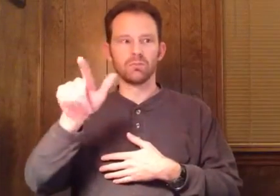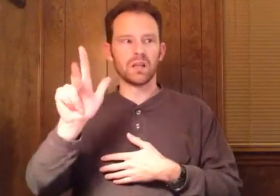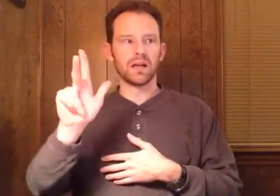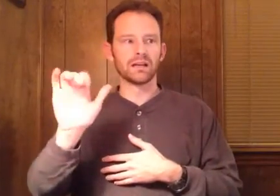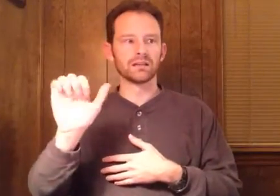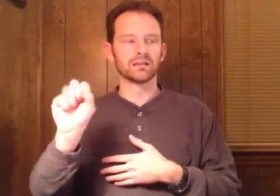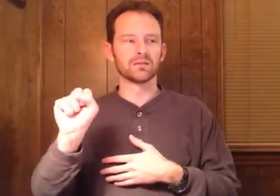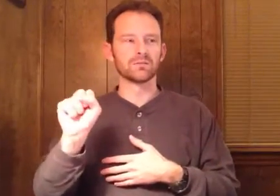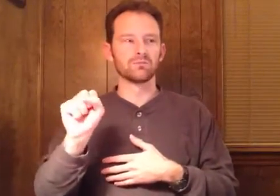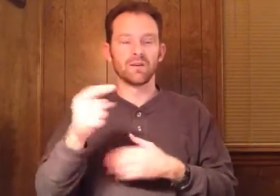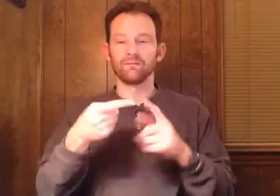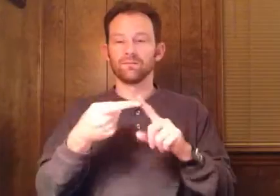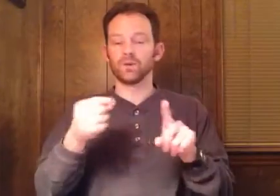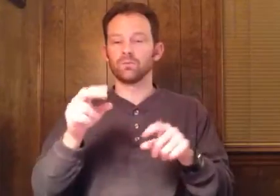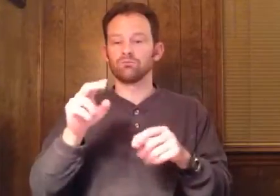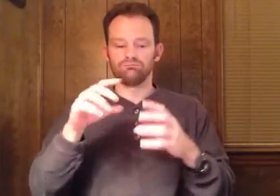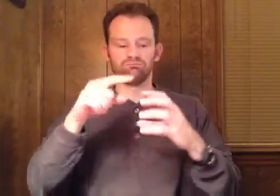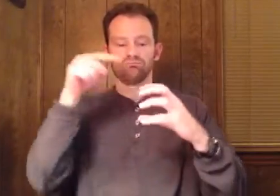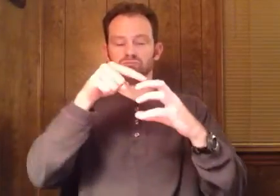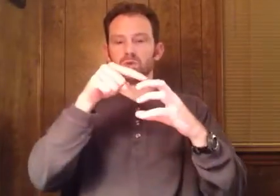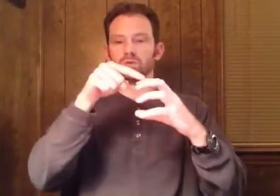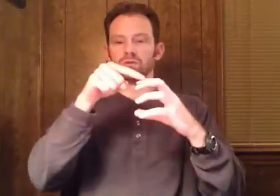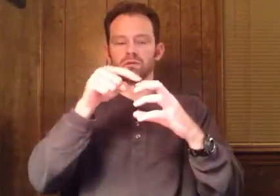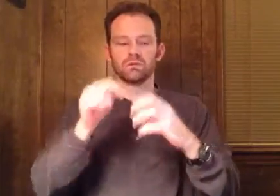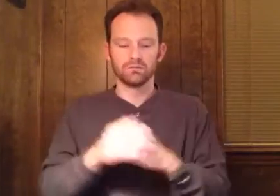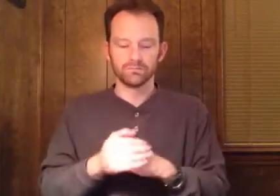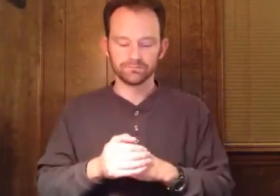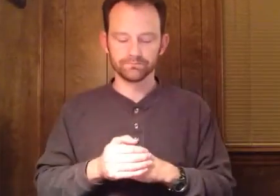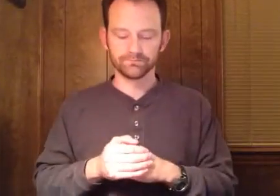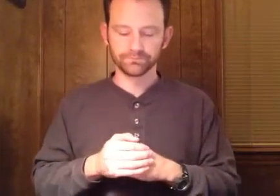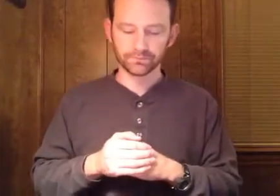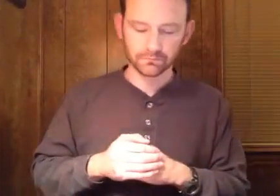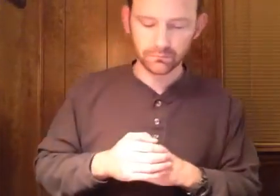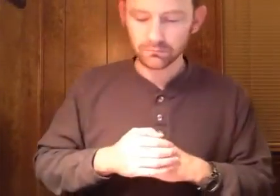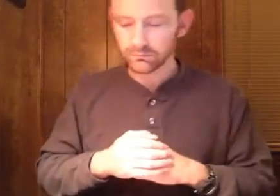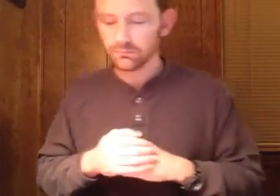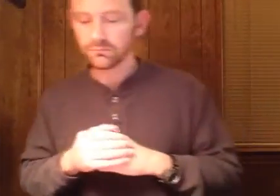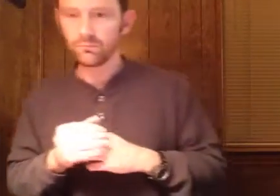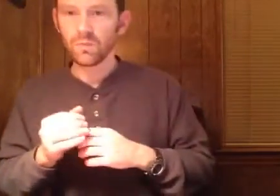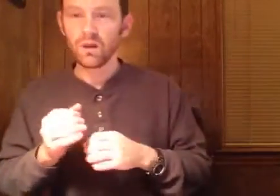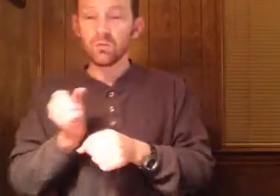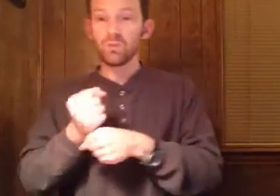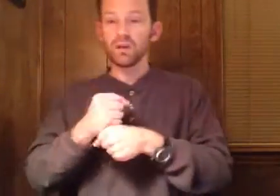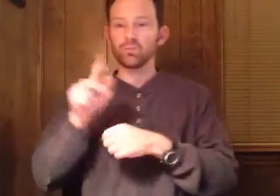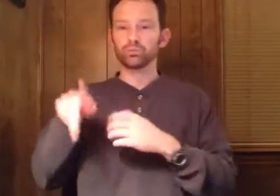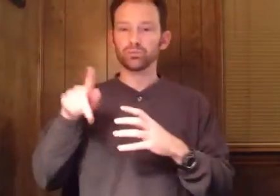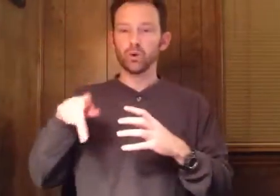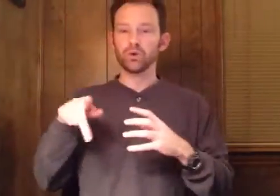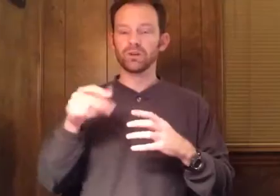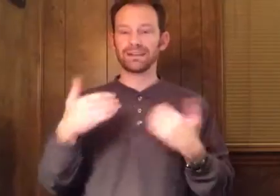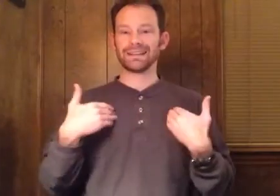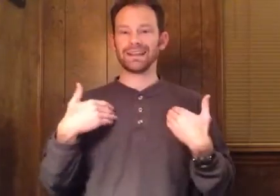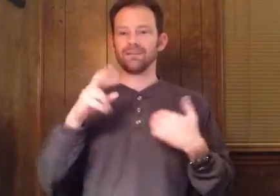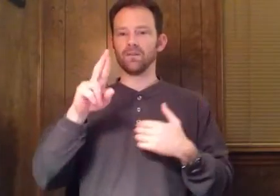the nucleus. Cells that are active with protein synthesis, or the production of proteins, are often packed with ribosomes. Eukaryotic